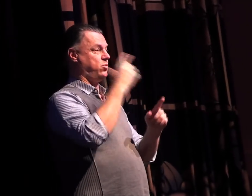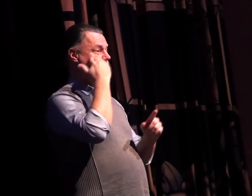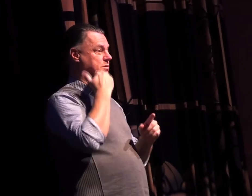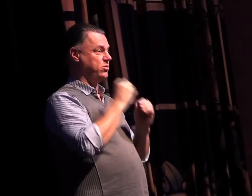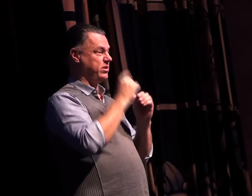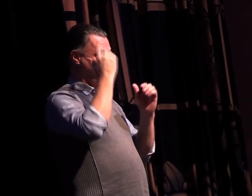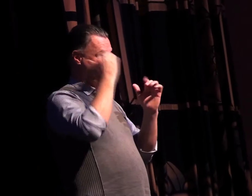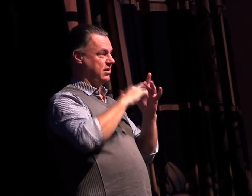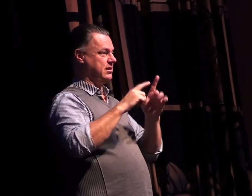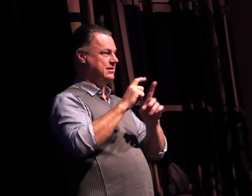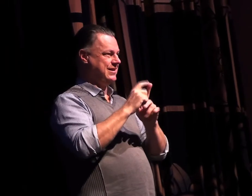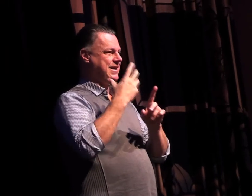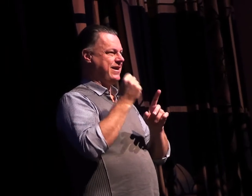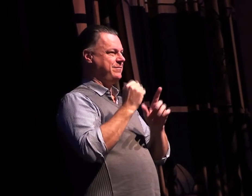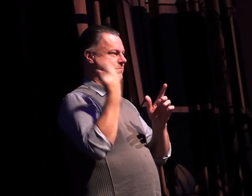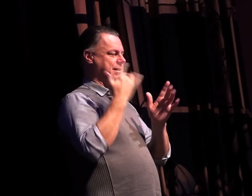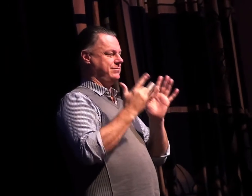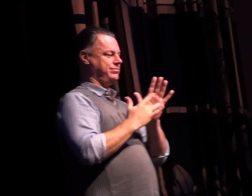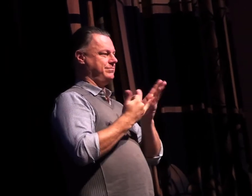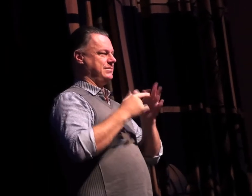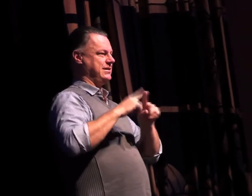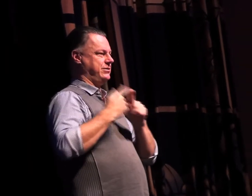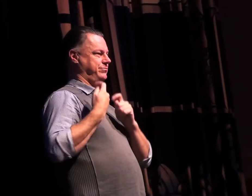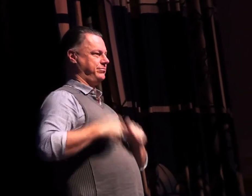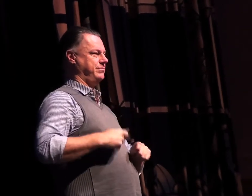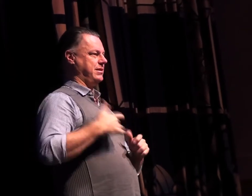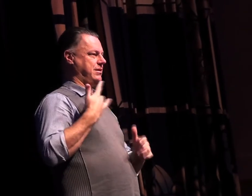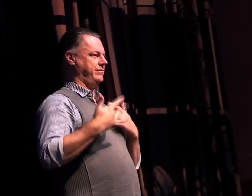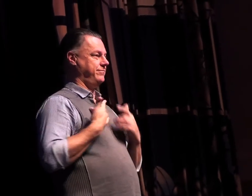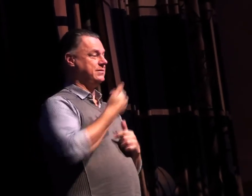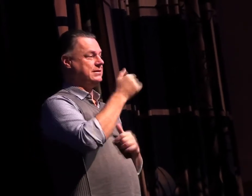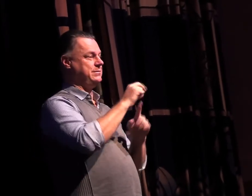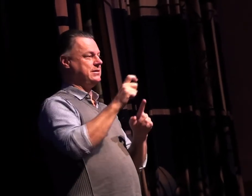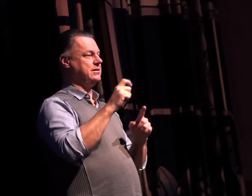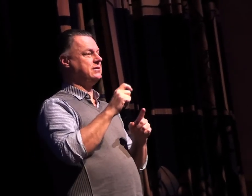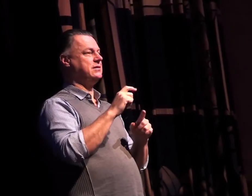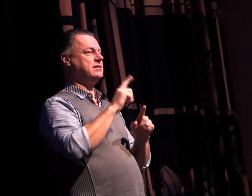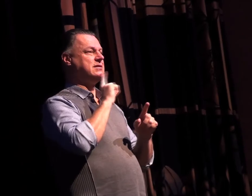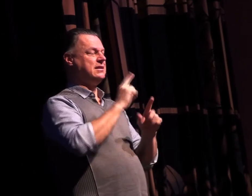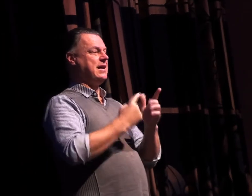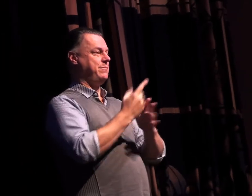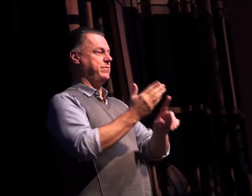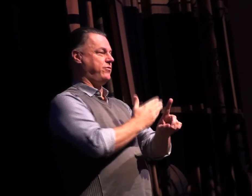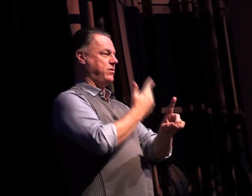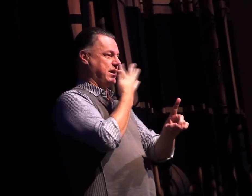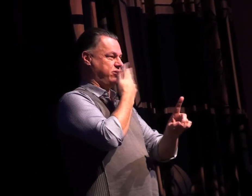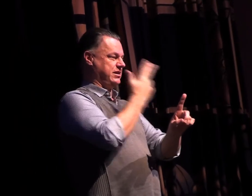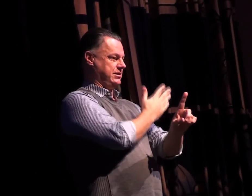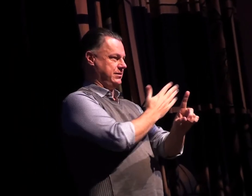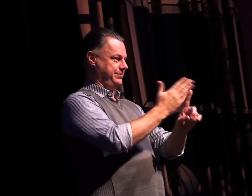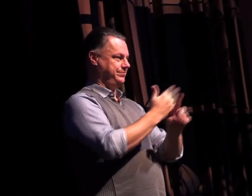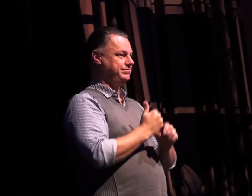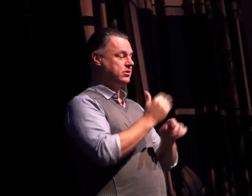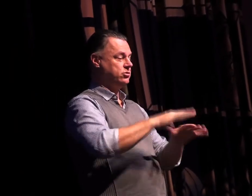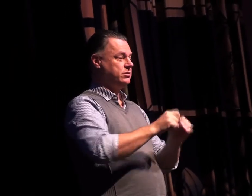with intellectual disability have been sexually assaulted in their lives, and 60% before they're 18. Children with disability